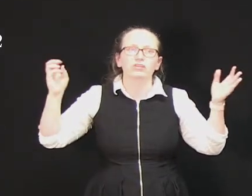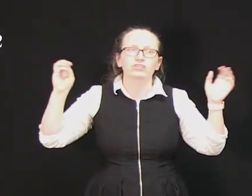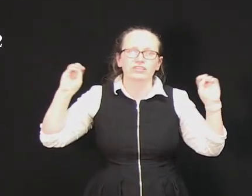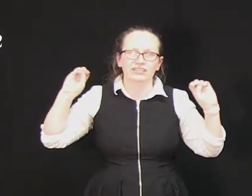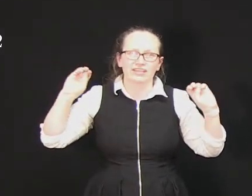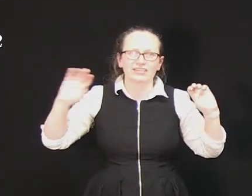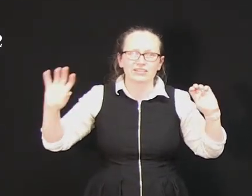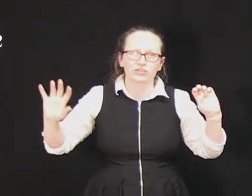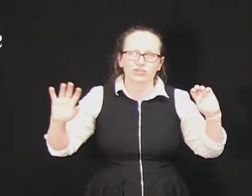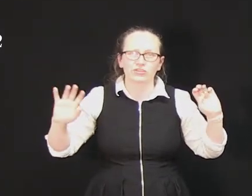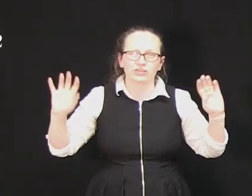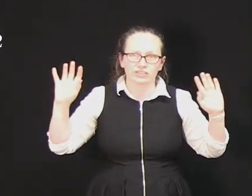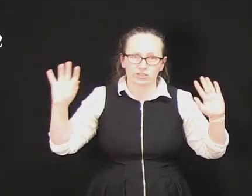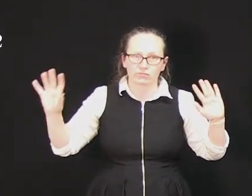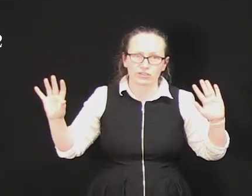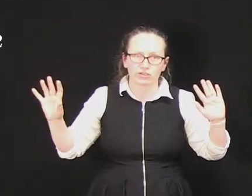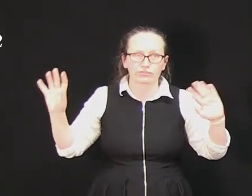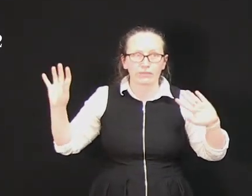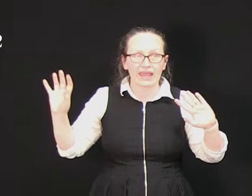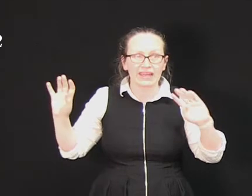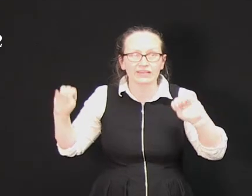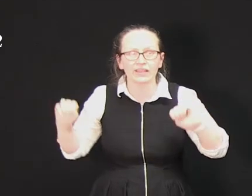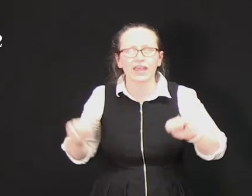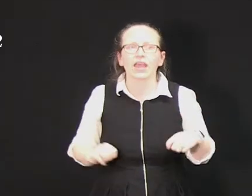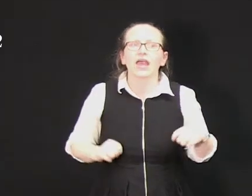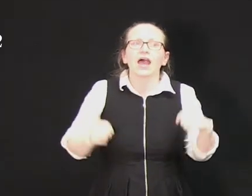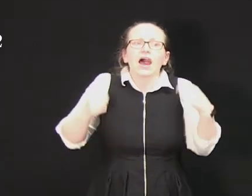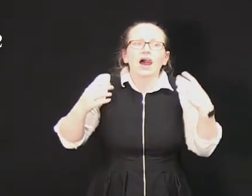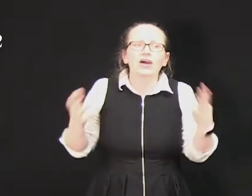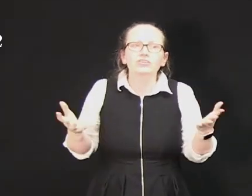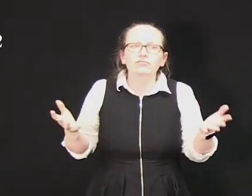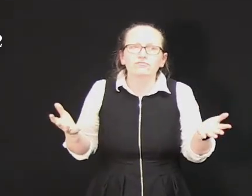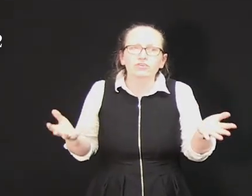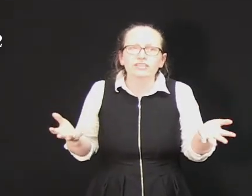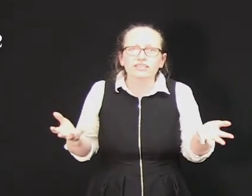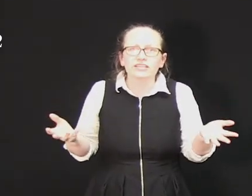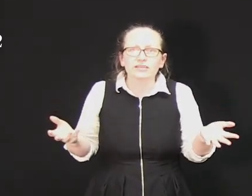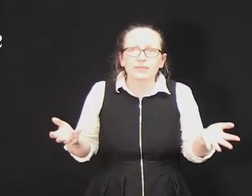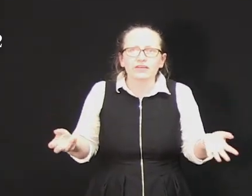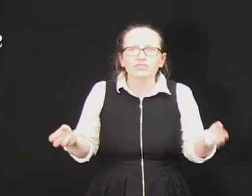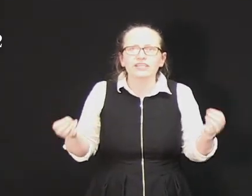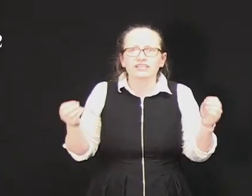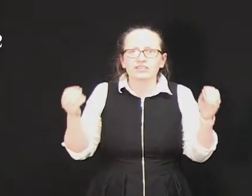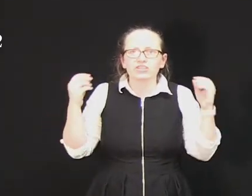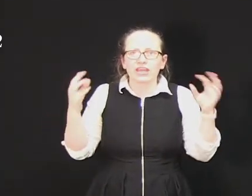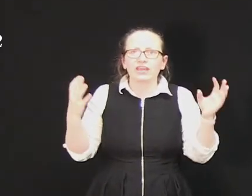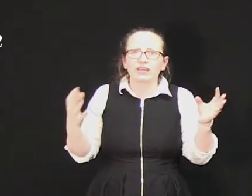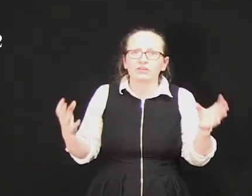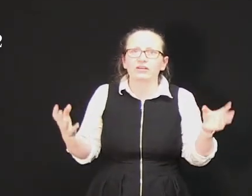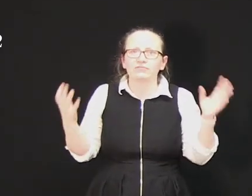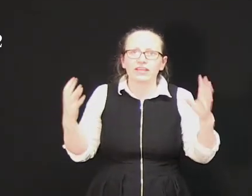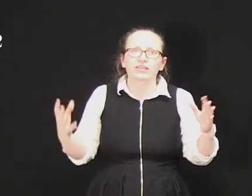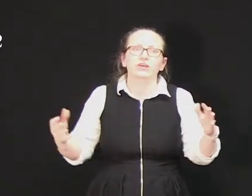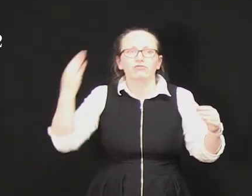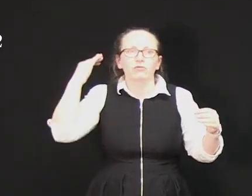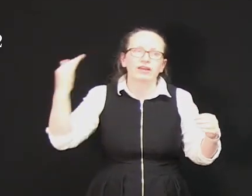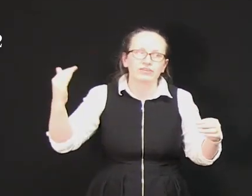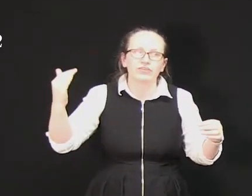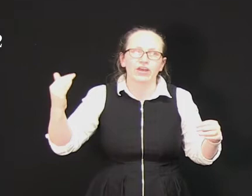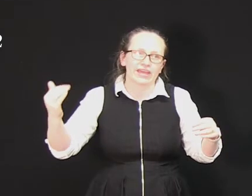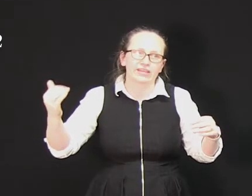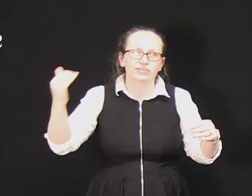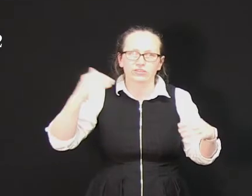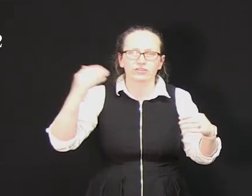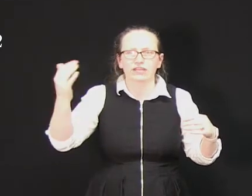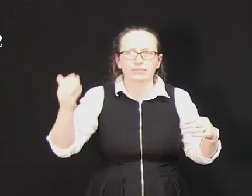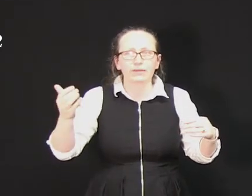rock concert, and this is also known as the threshold of pain, 140 decibels is a jet aircraft taking off right